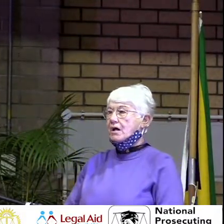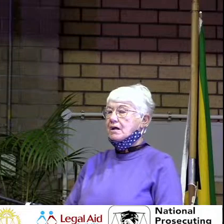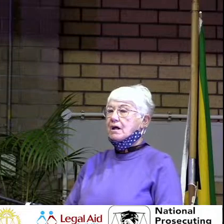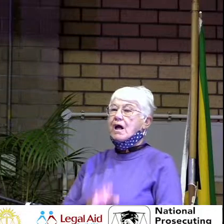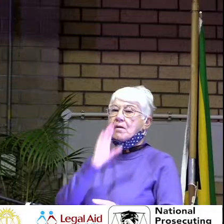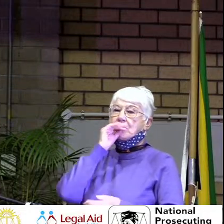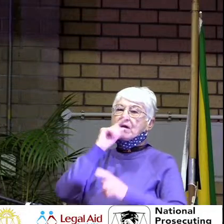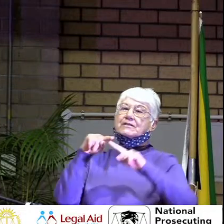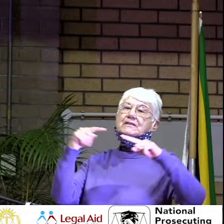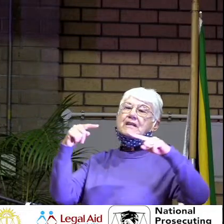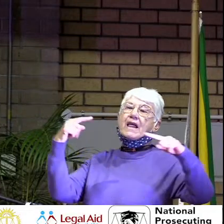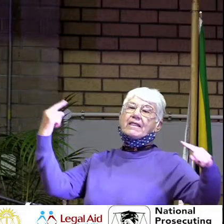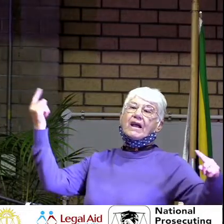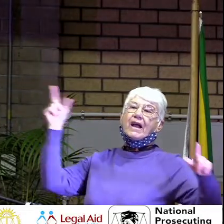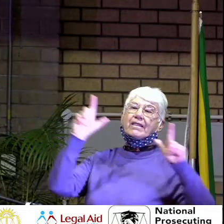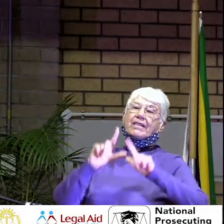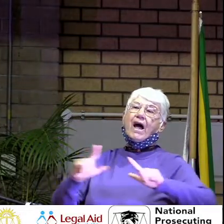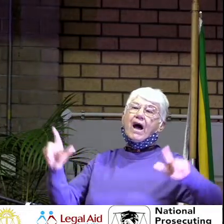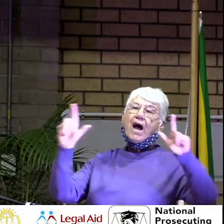Good morning.